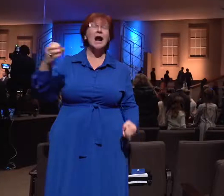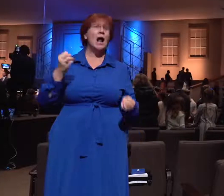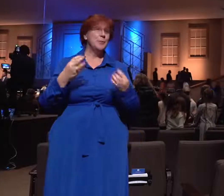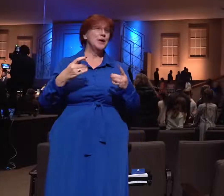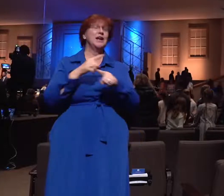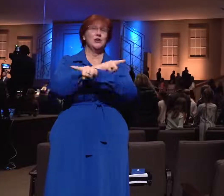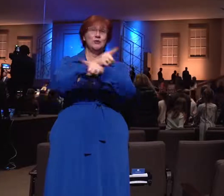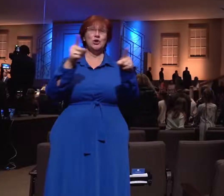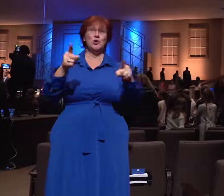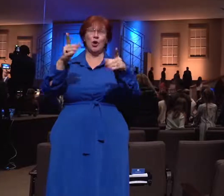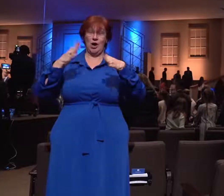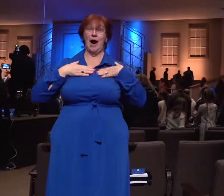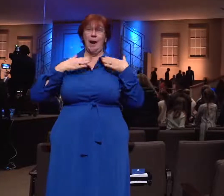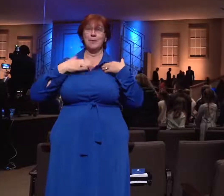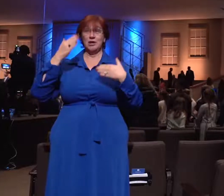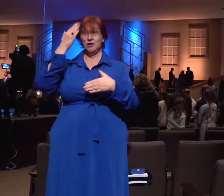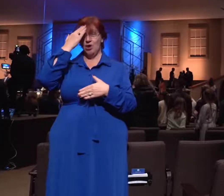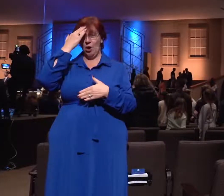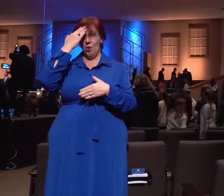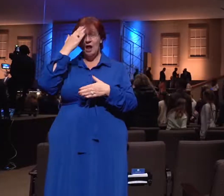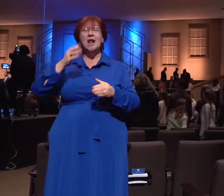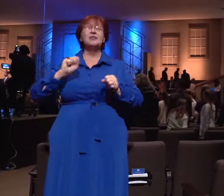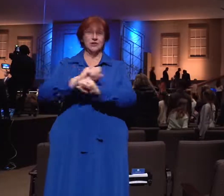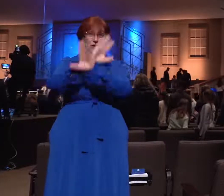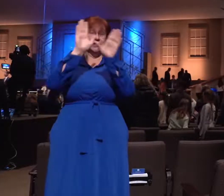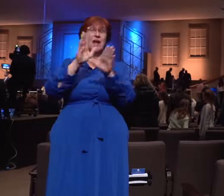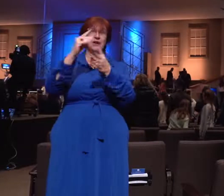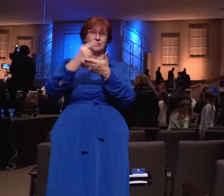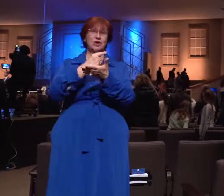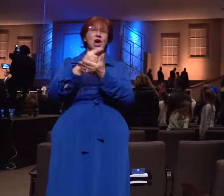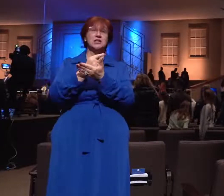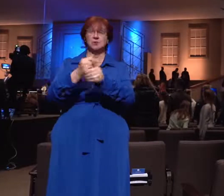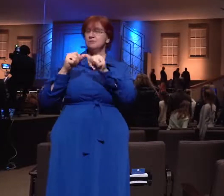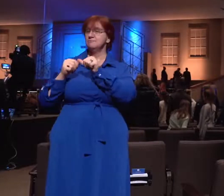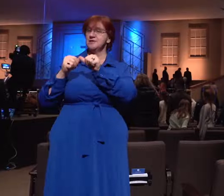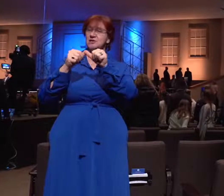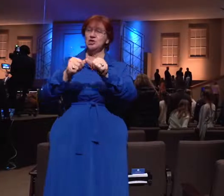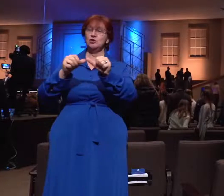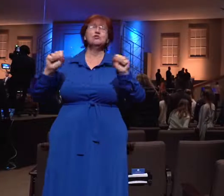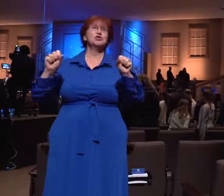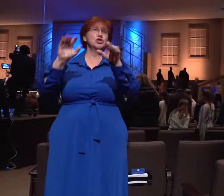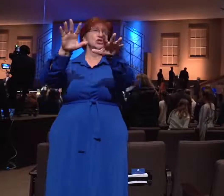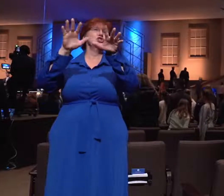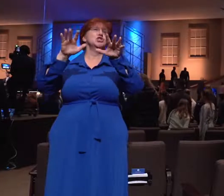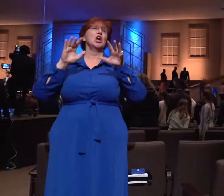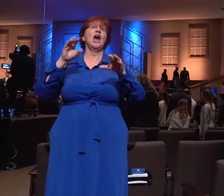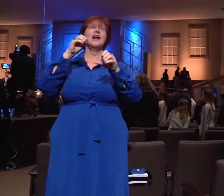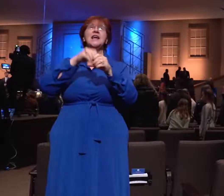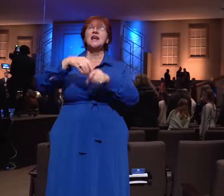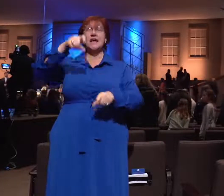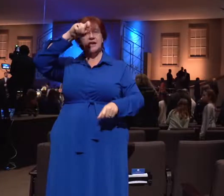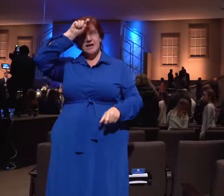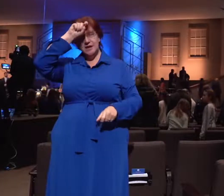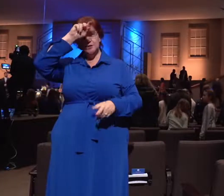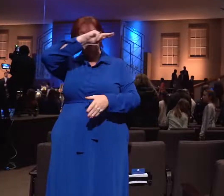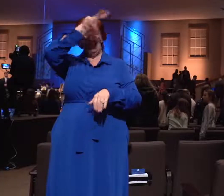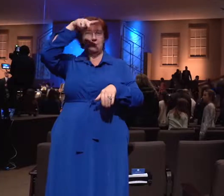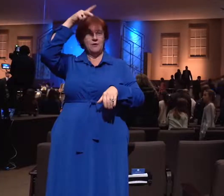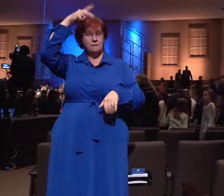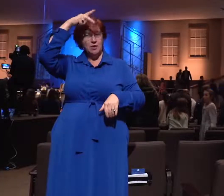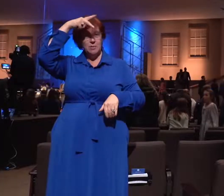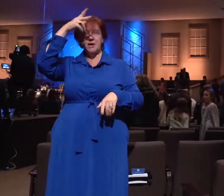To know the light is still shining in Egypt tonight, still shining in the Philippines, still shining in Nigeria, still shining